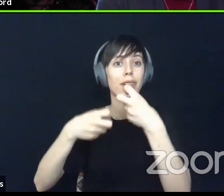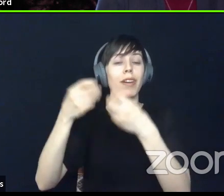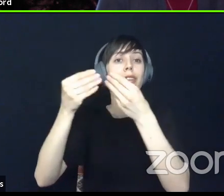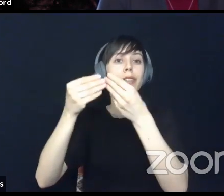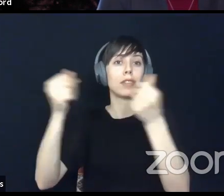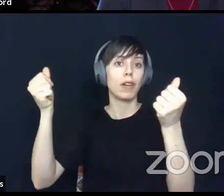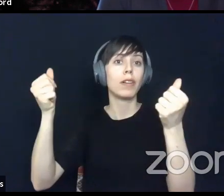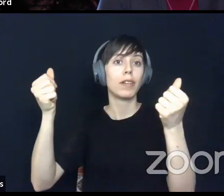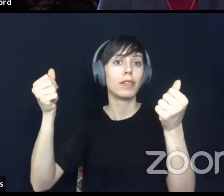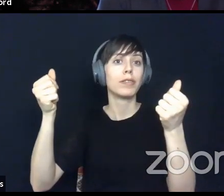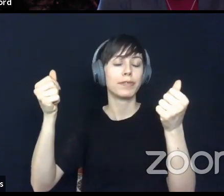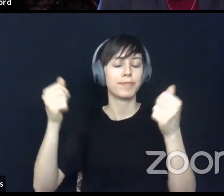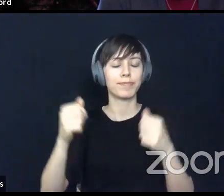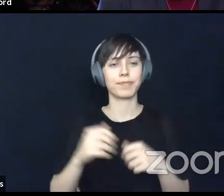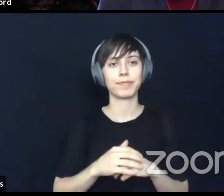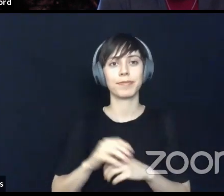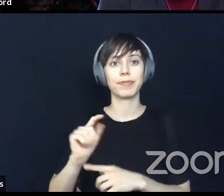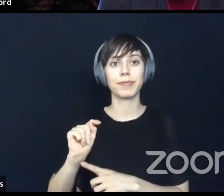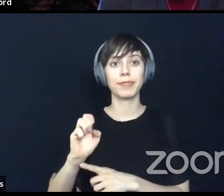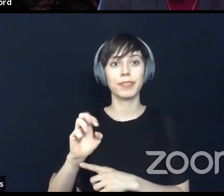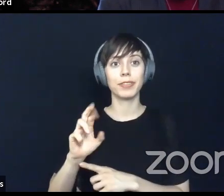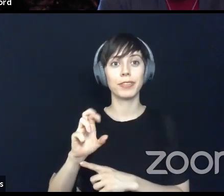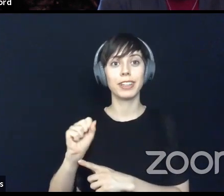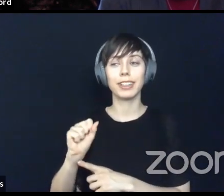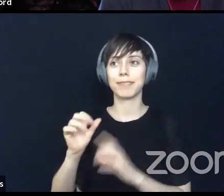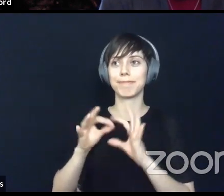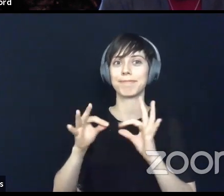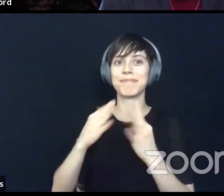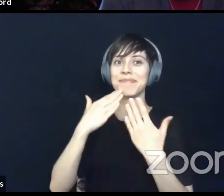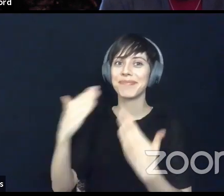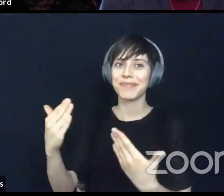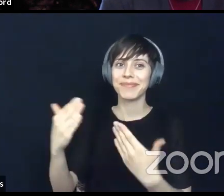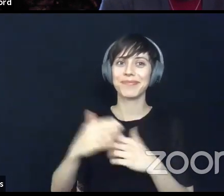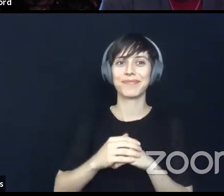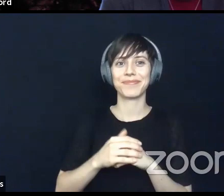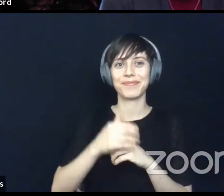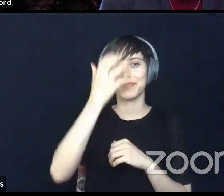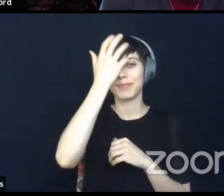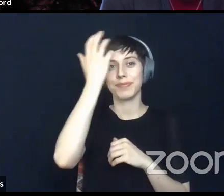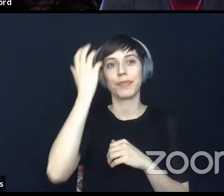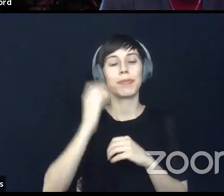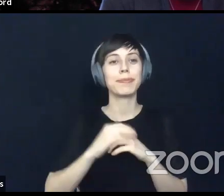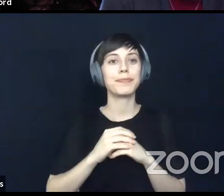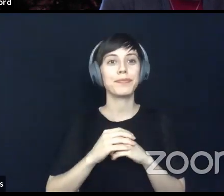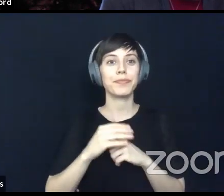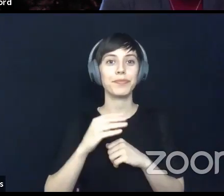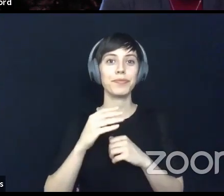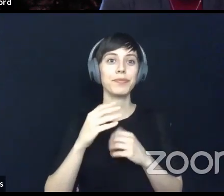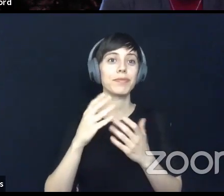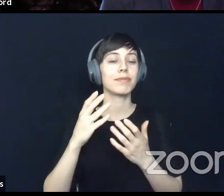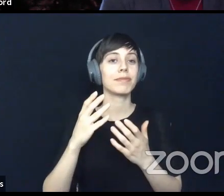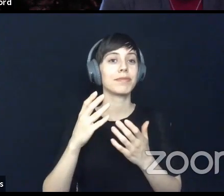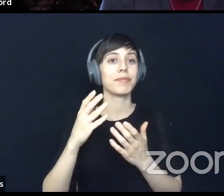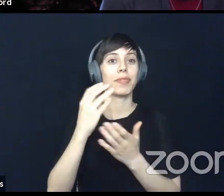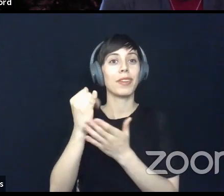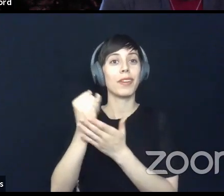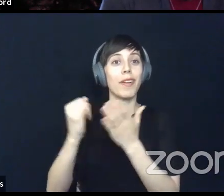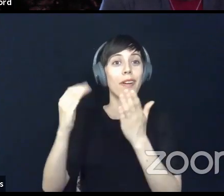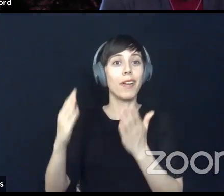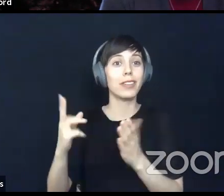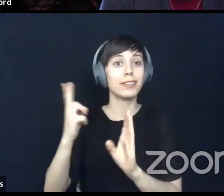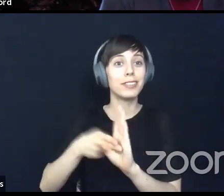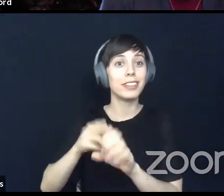Yeah. And we also have Isabeau here joining us. She has been living here. Hi. She's been living here for 10